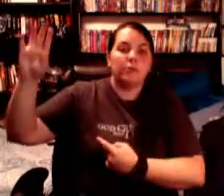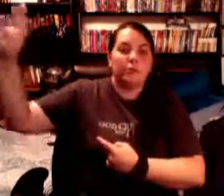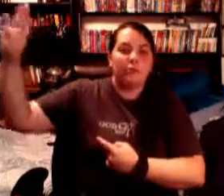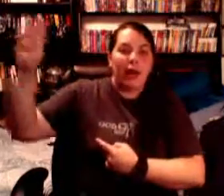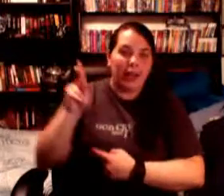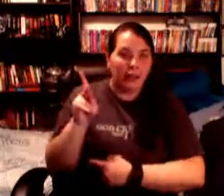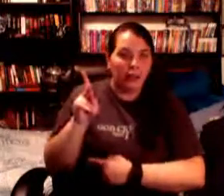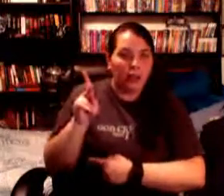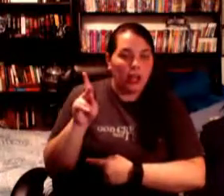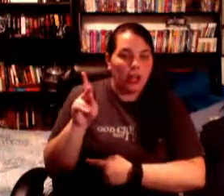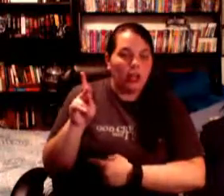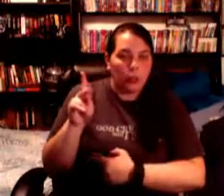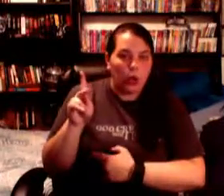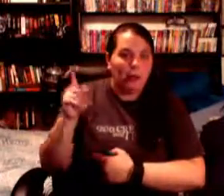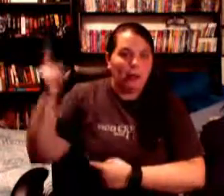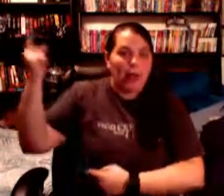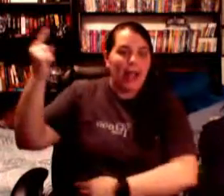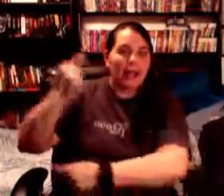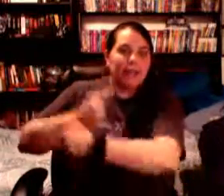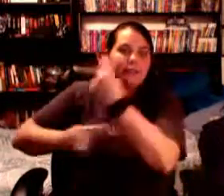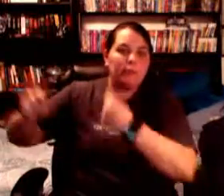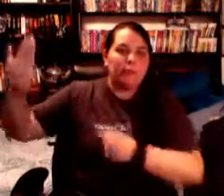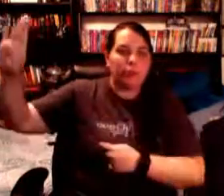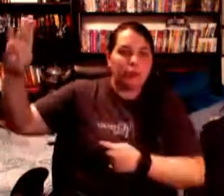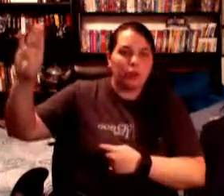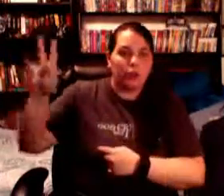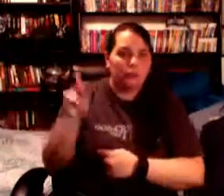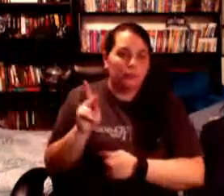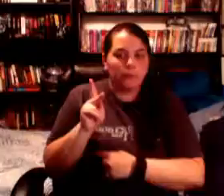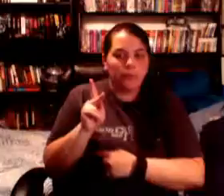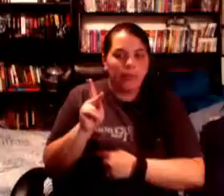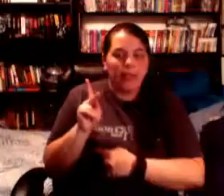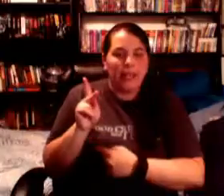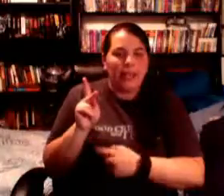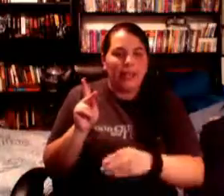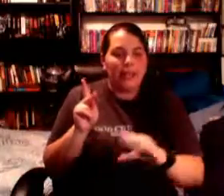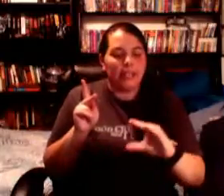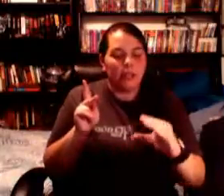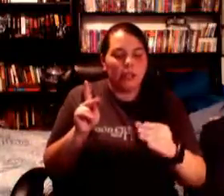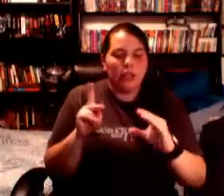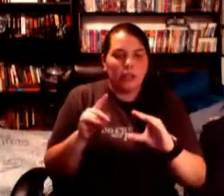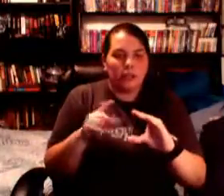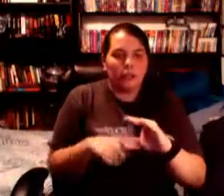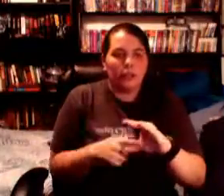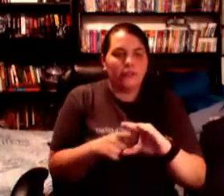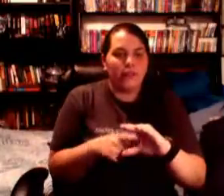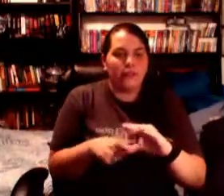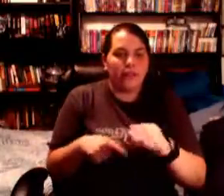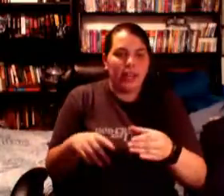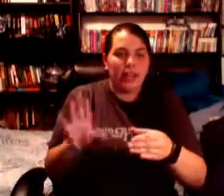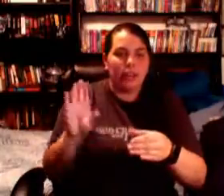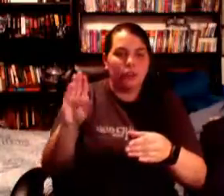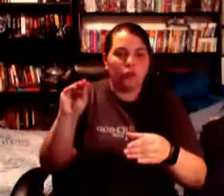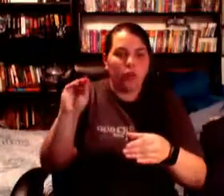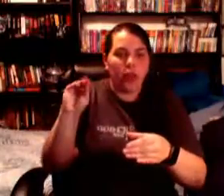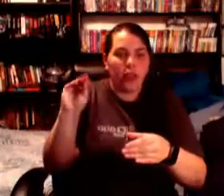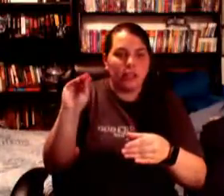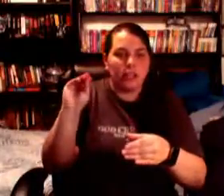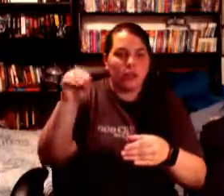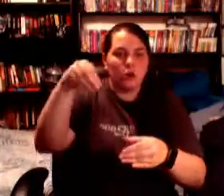comes back. So comes back is going to be for return. In, your left hand C hand, your right hand